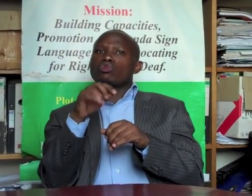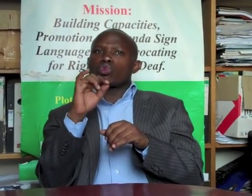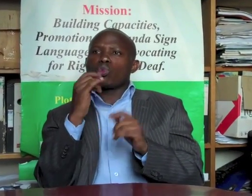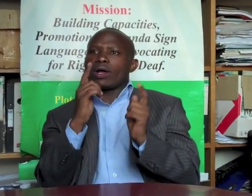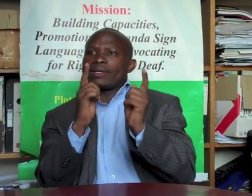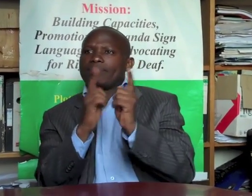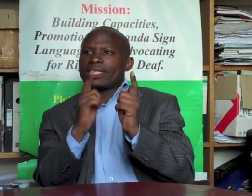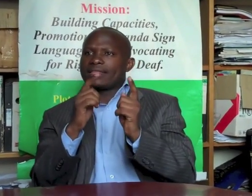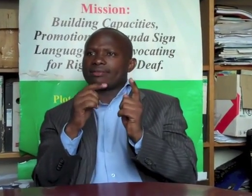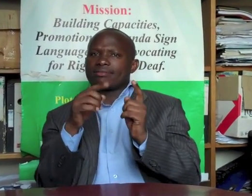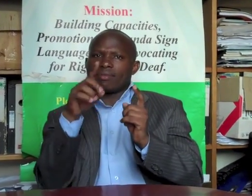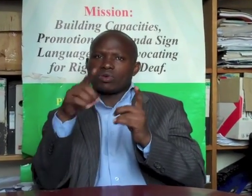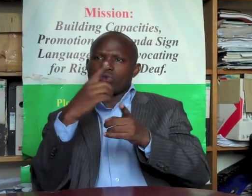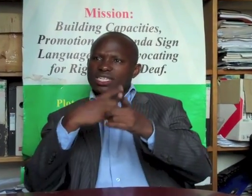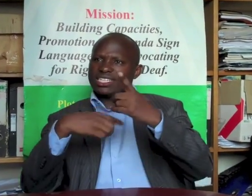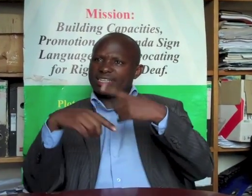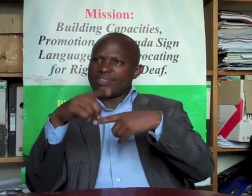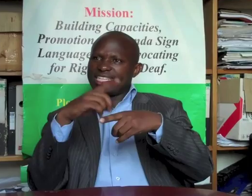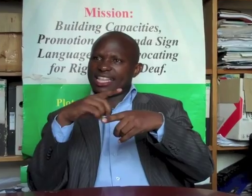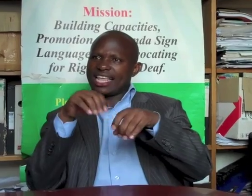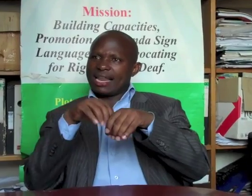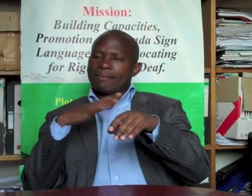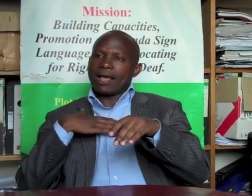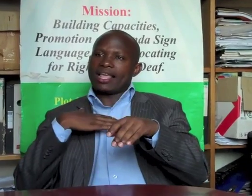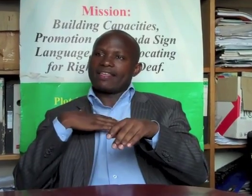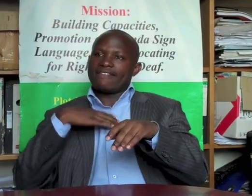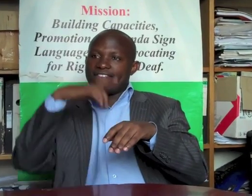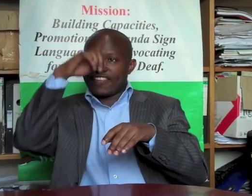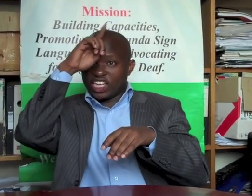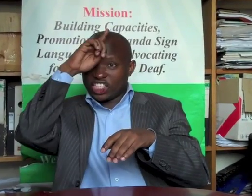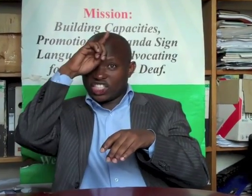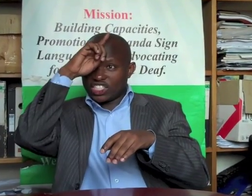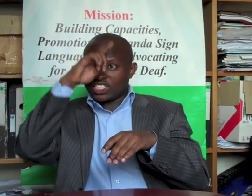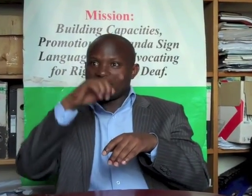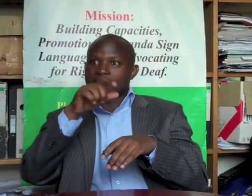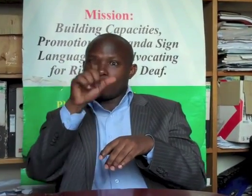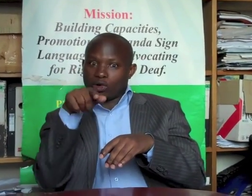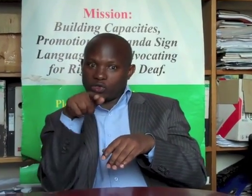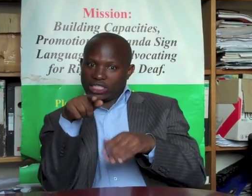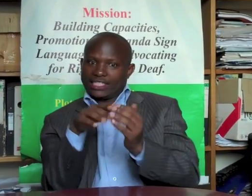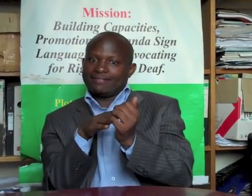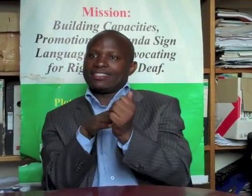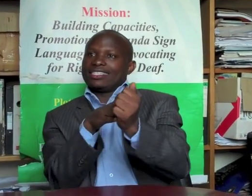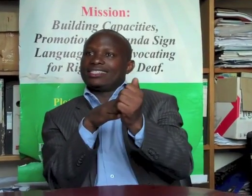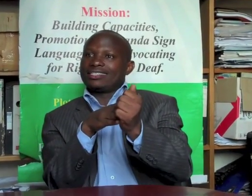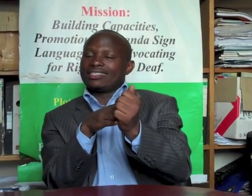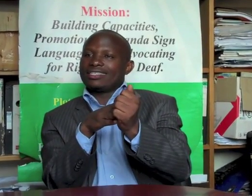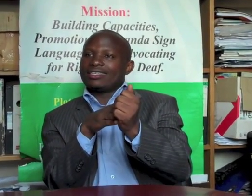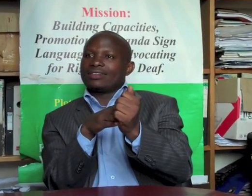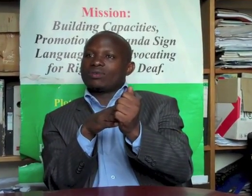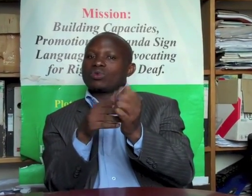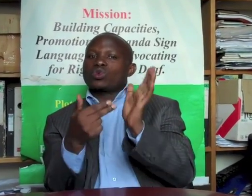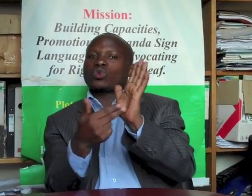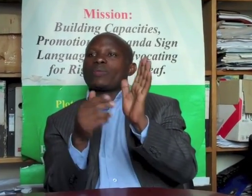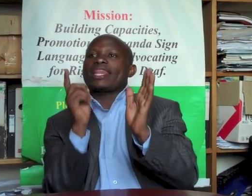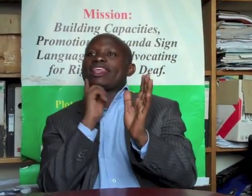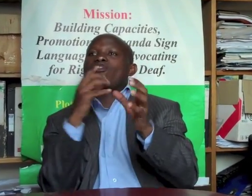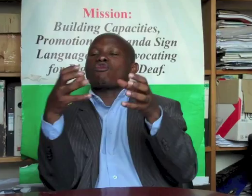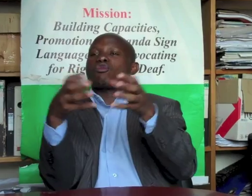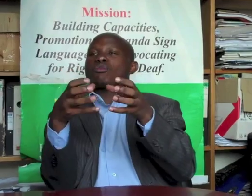year, I tried to meet people with disabilities in my village. Then that person showed